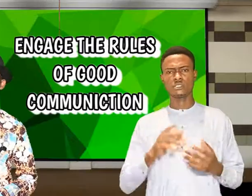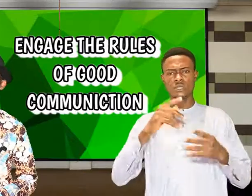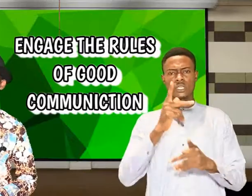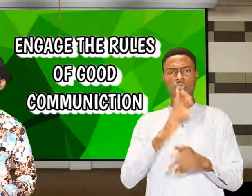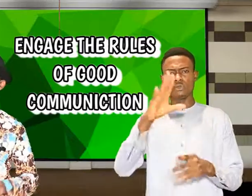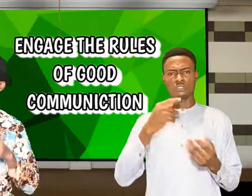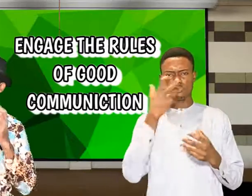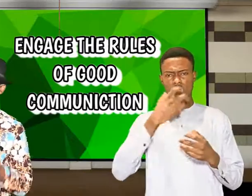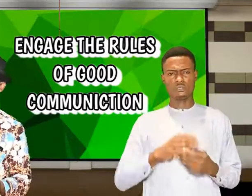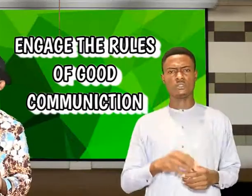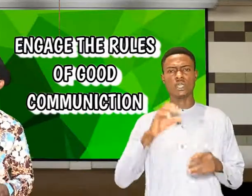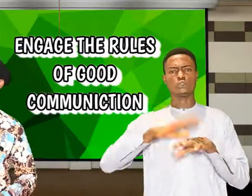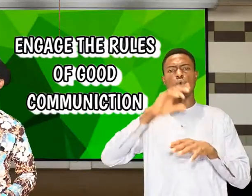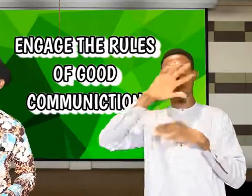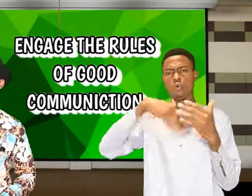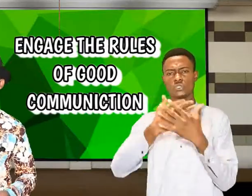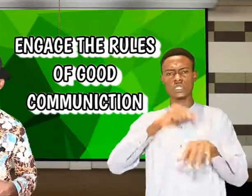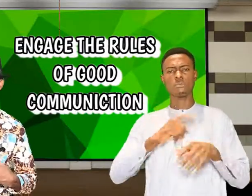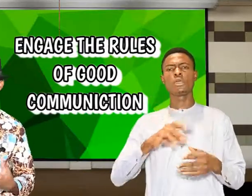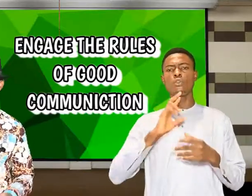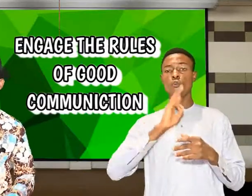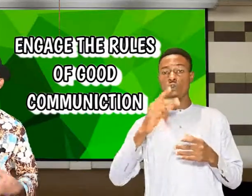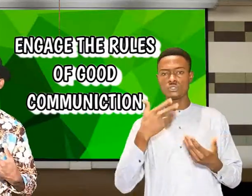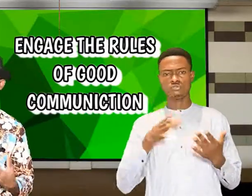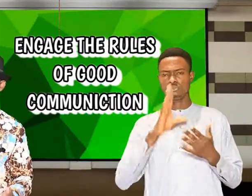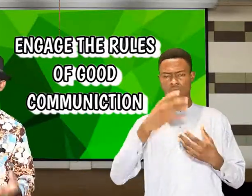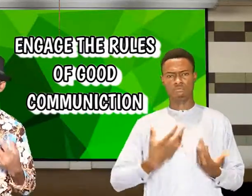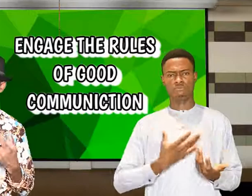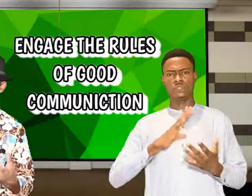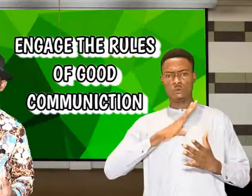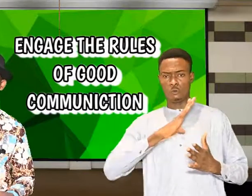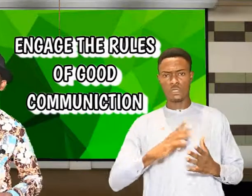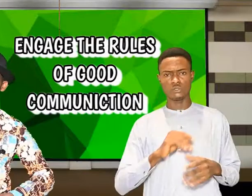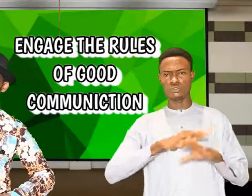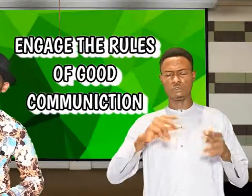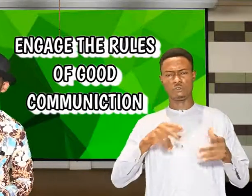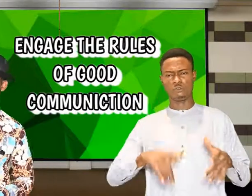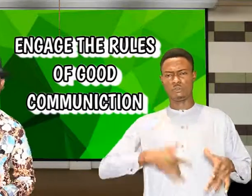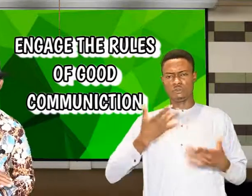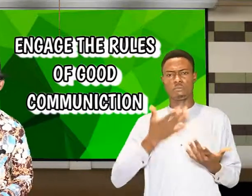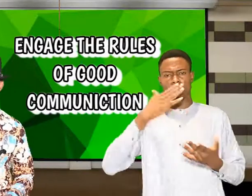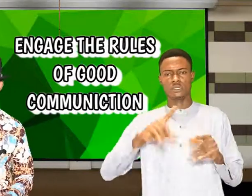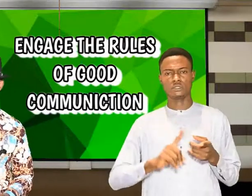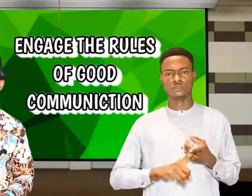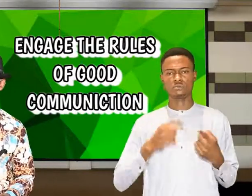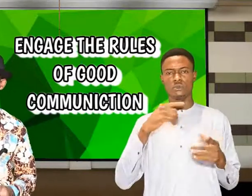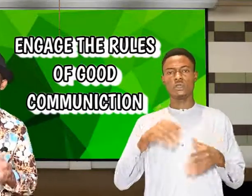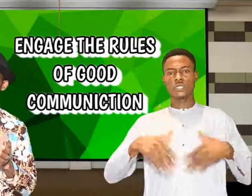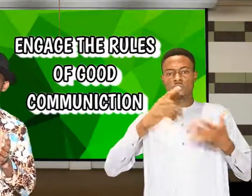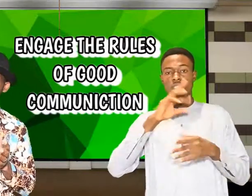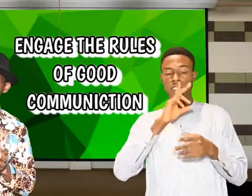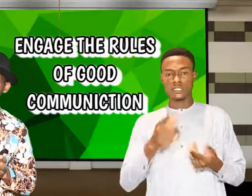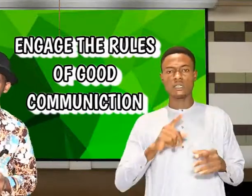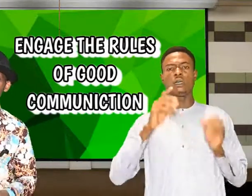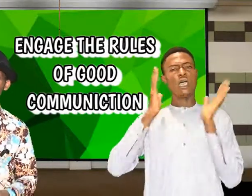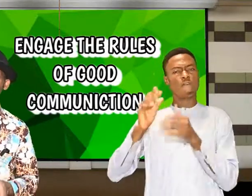clear at all times. When communicating, keep your voice calm and clear. Don't feel obligated to provide all the answers right now. You